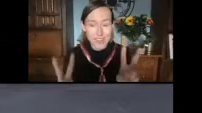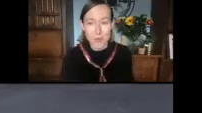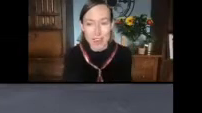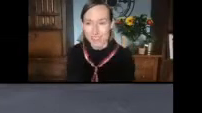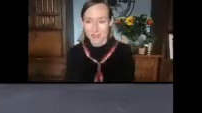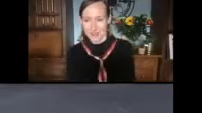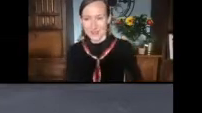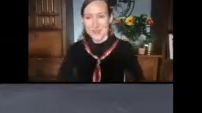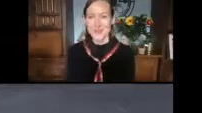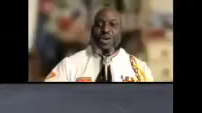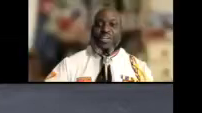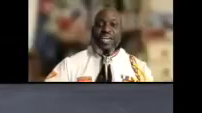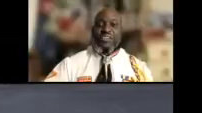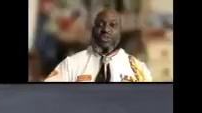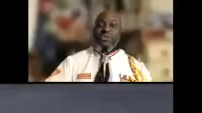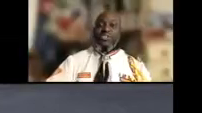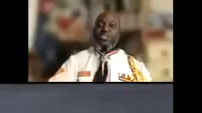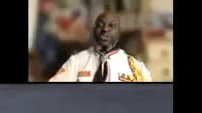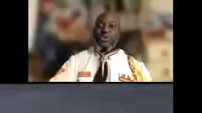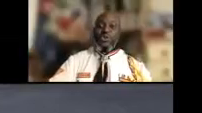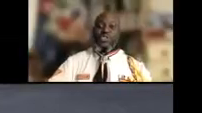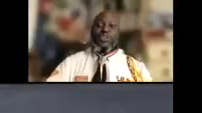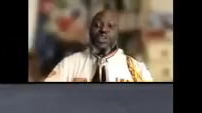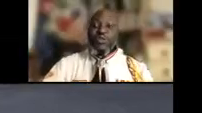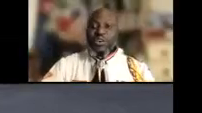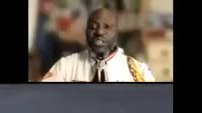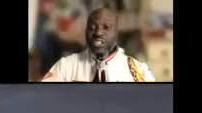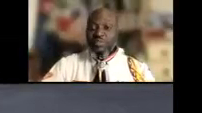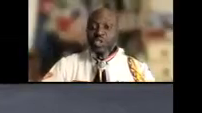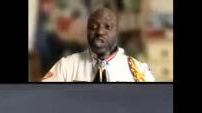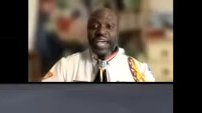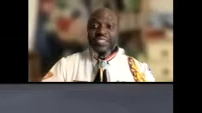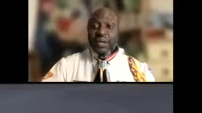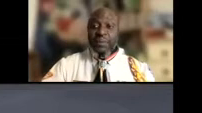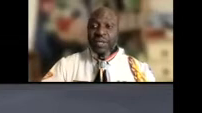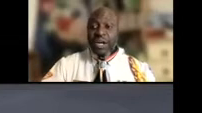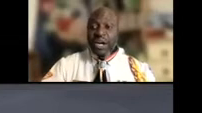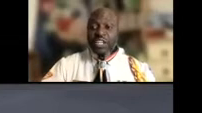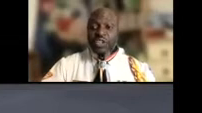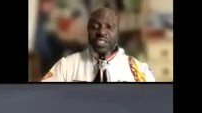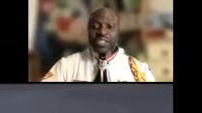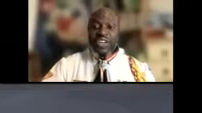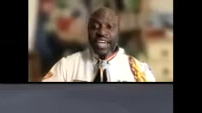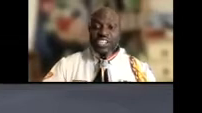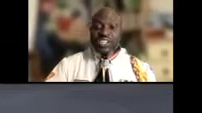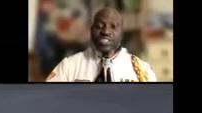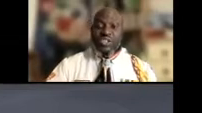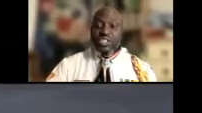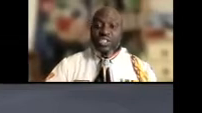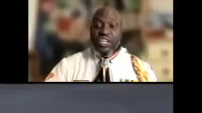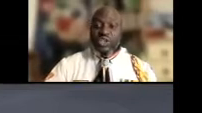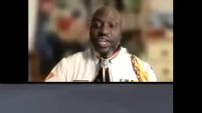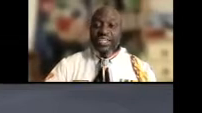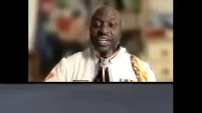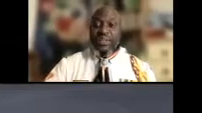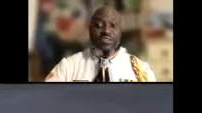eyes ready. Okay, so who's gonna go? Who's gonna go for it? Just put your hand up using the reaction. So just